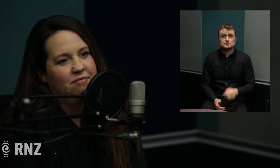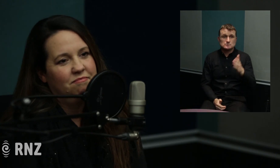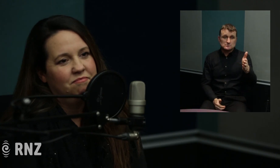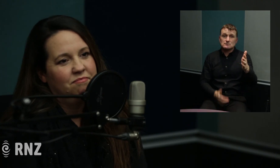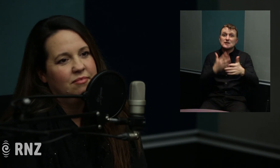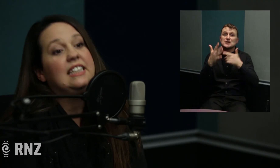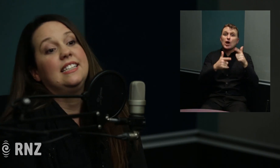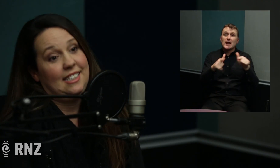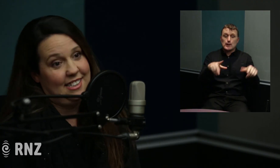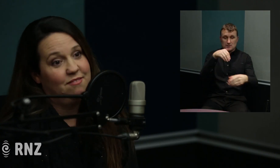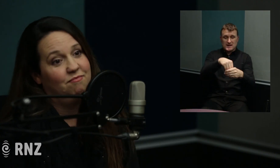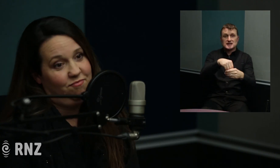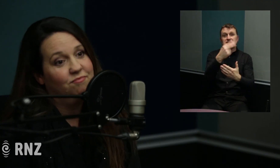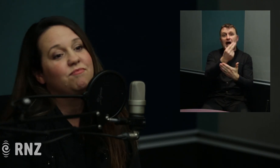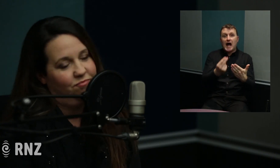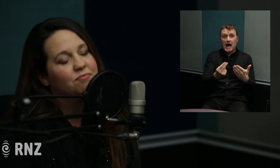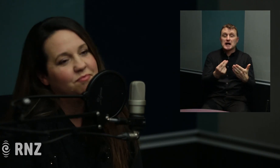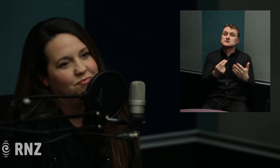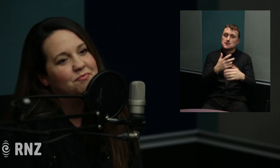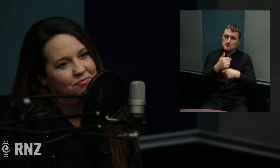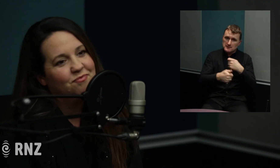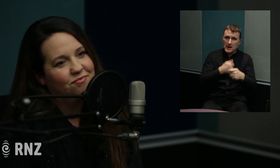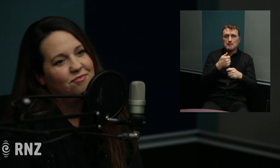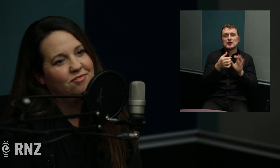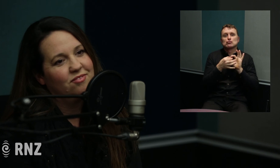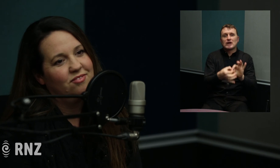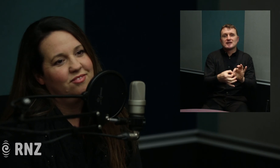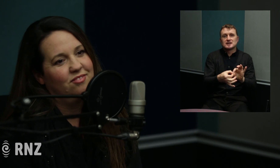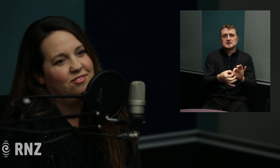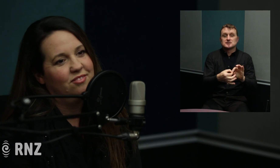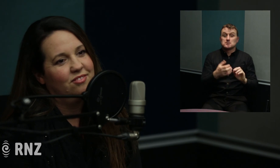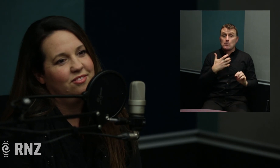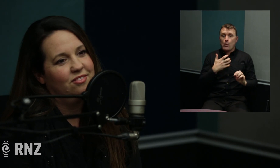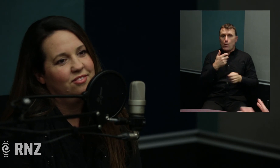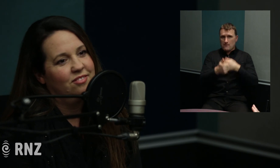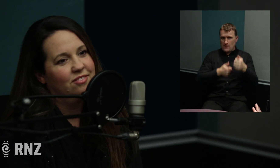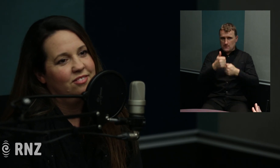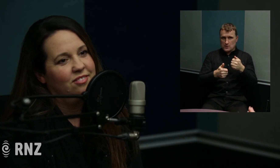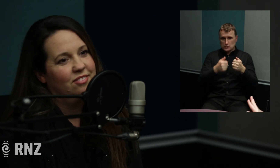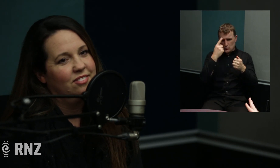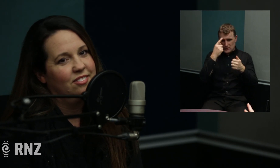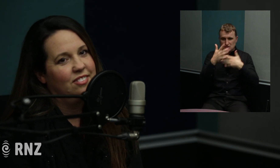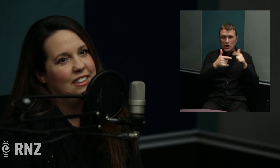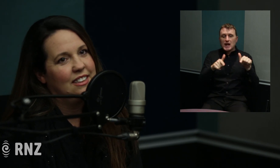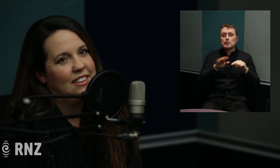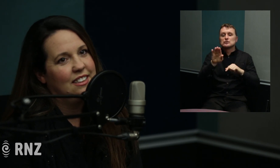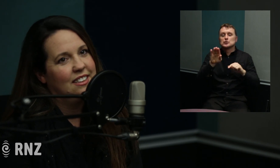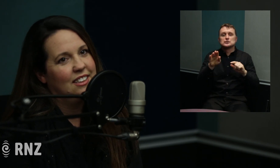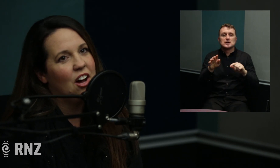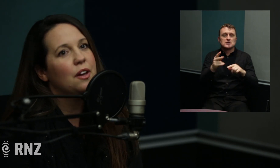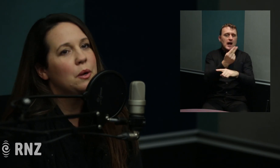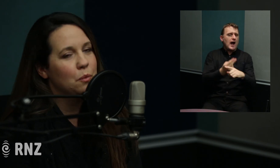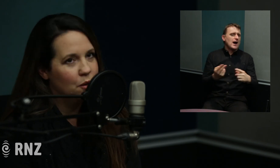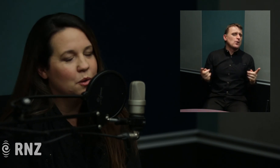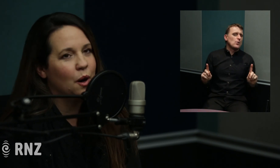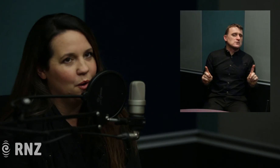is relevant though, and it's getting more and more prevalent. Where do you think that this is going to go in the future?